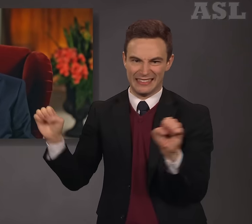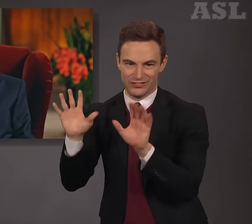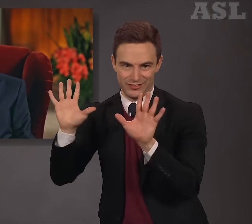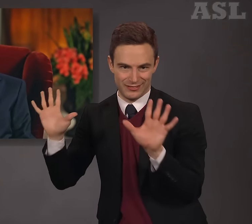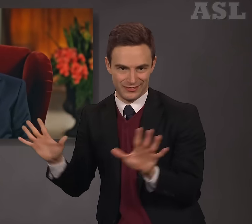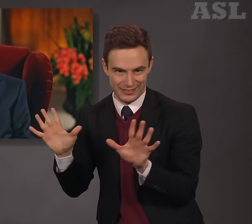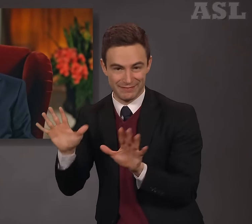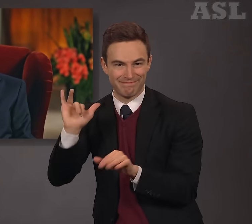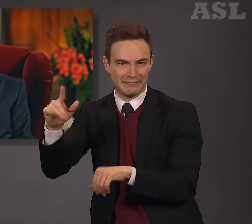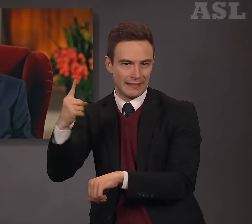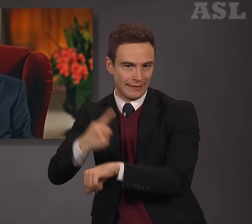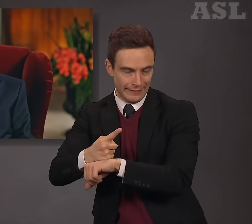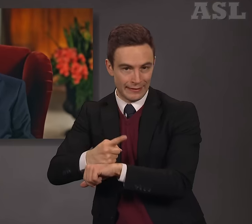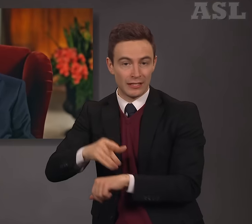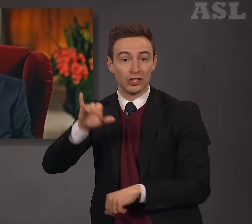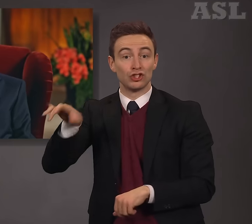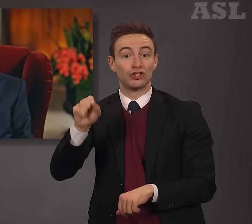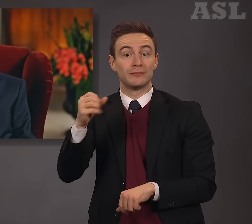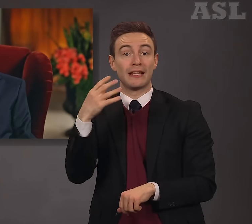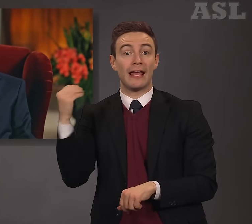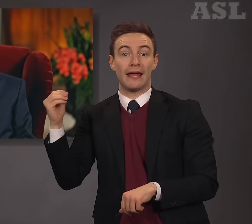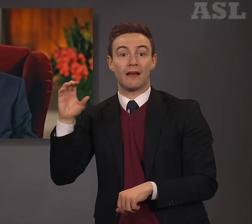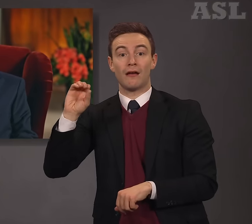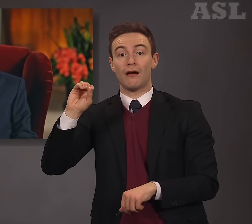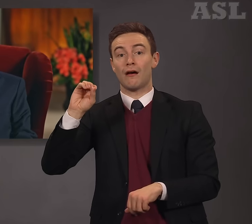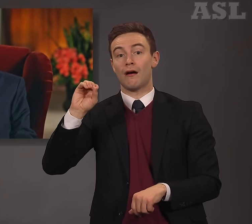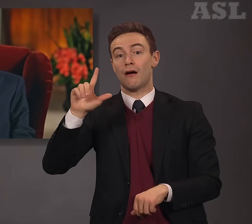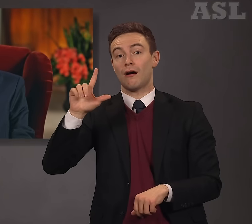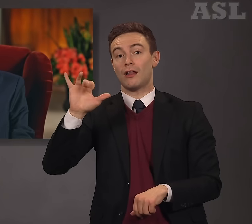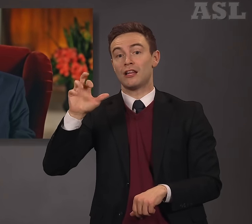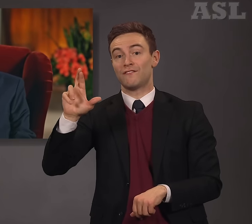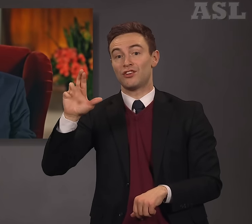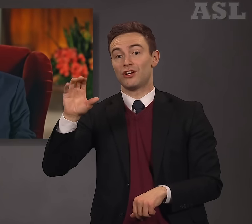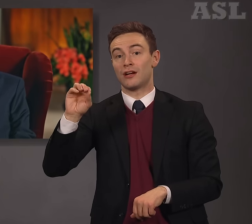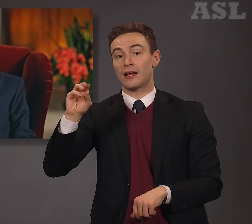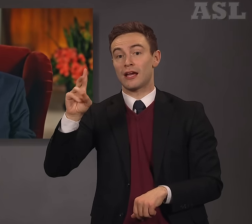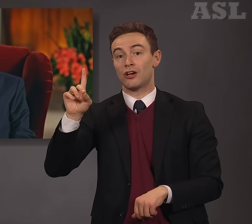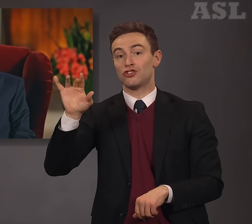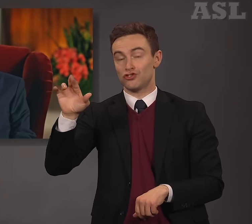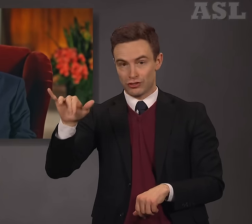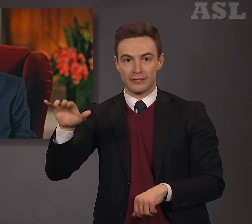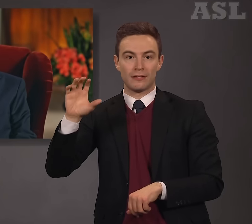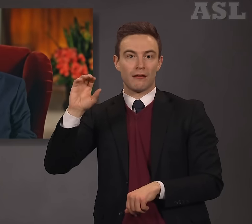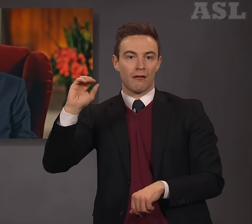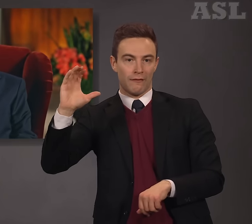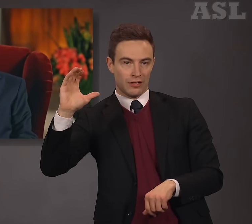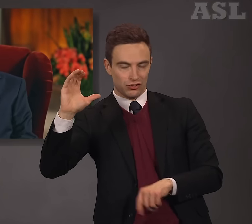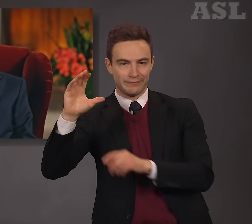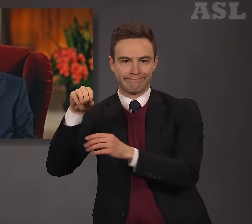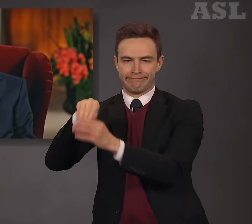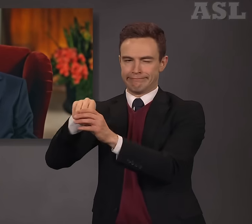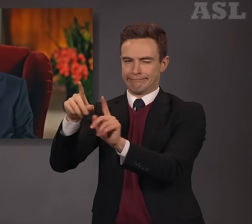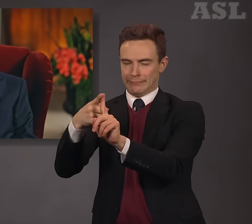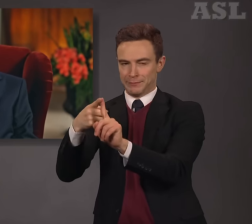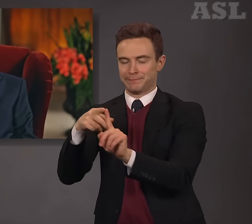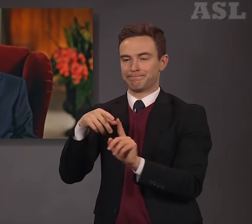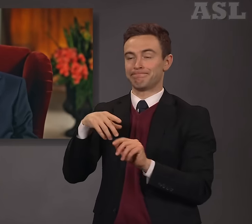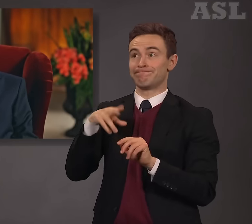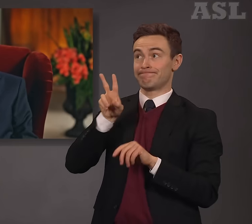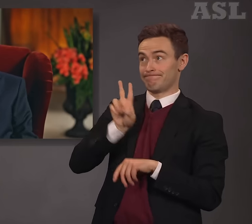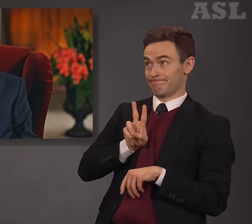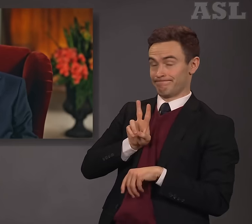3rd, 1836. On that day, Joseph Smith and Oliver Cowdery experienced a